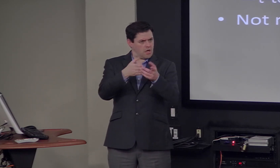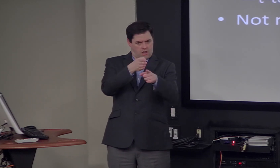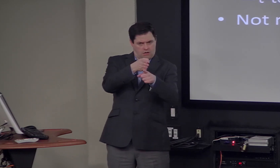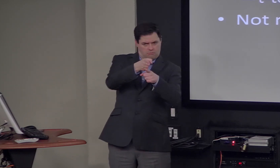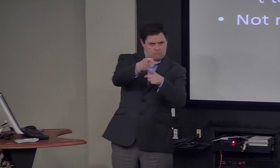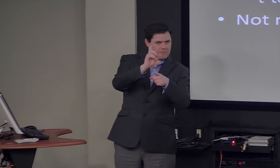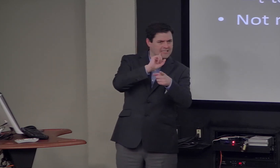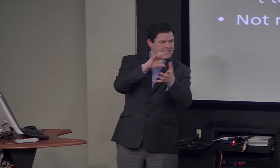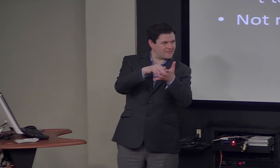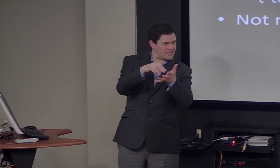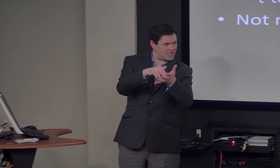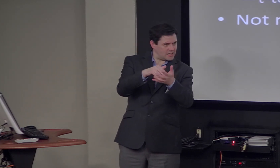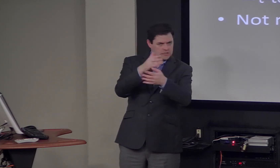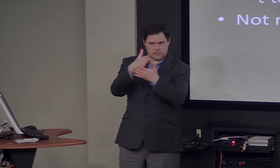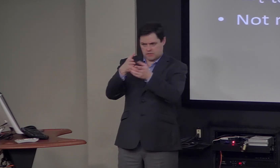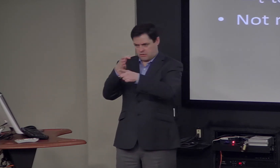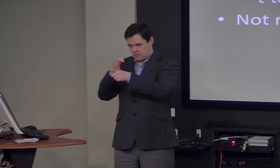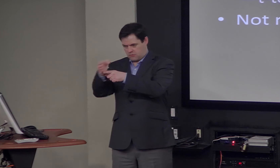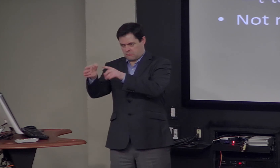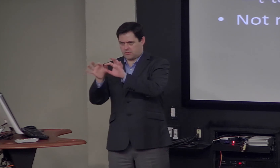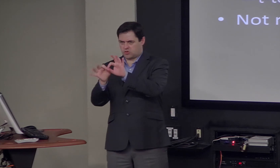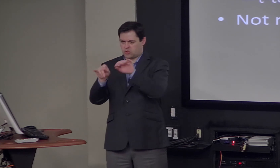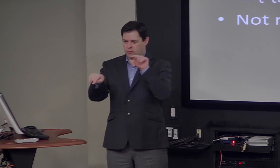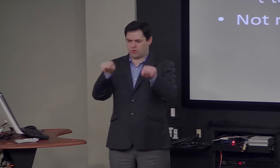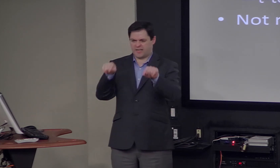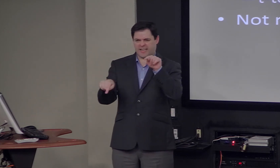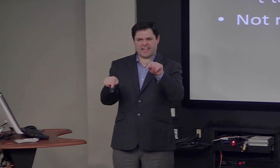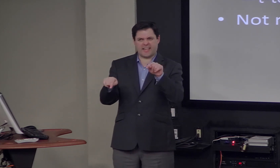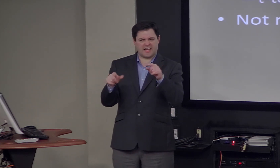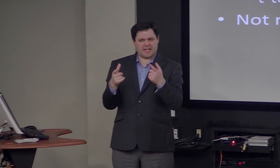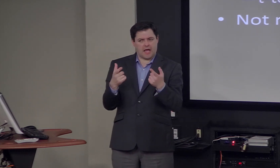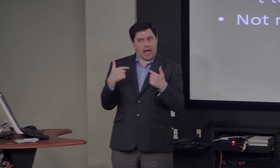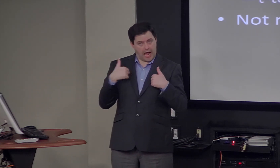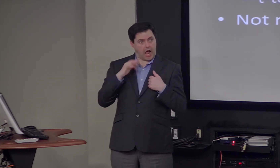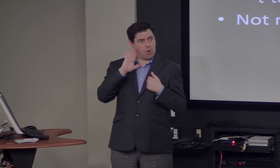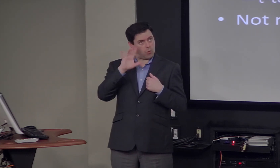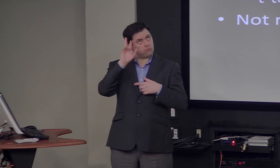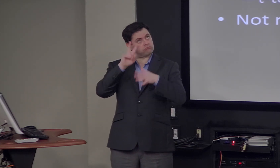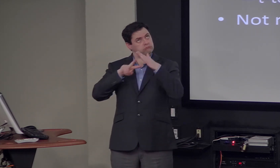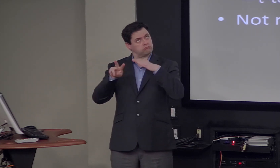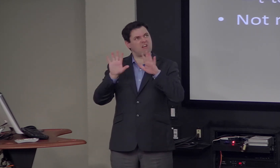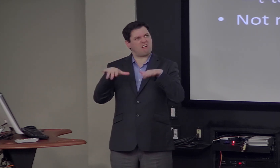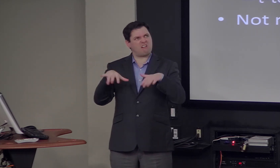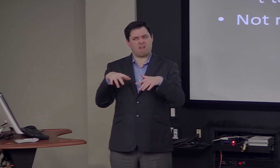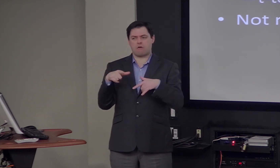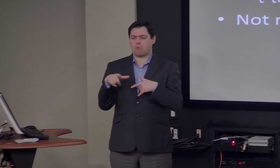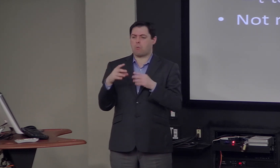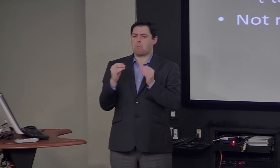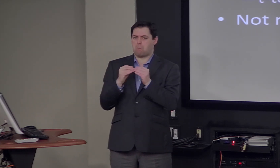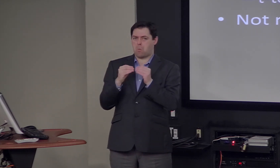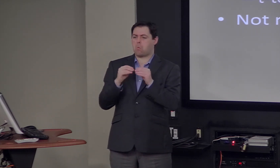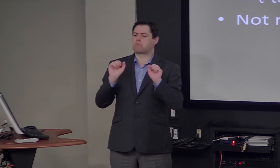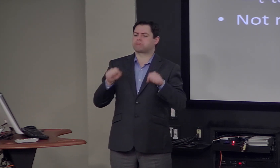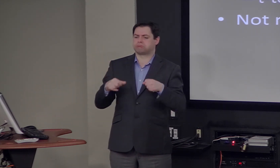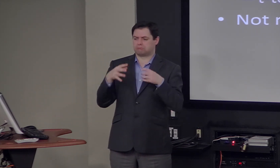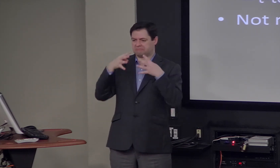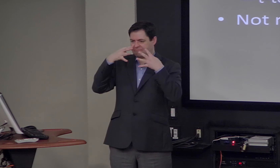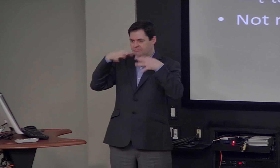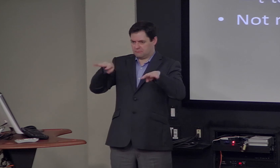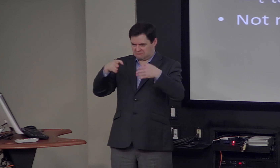With this, we were looking at students who were majoring in deaf studies versus those who were majoring in interpreting, and it would be predicted that we